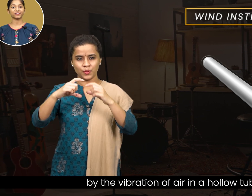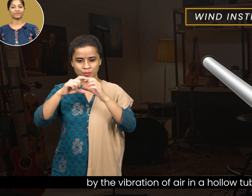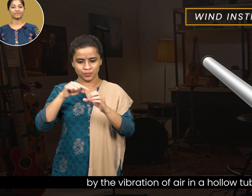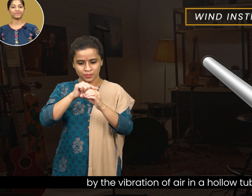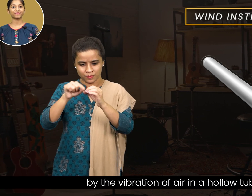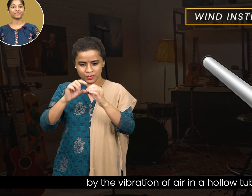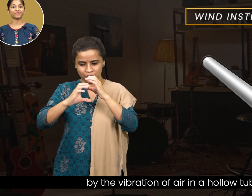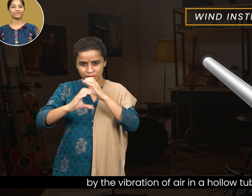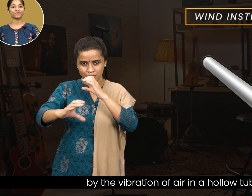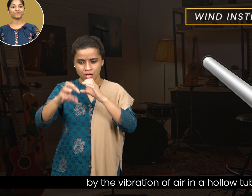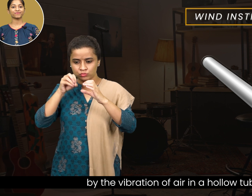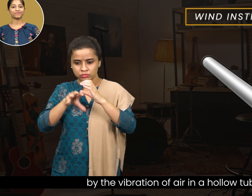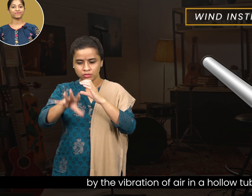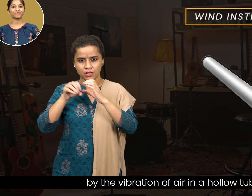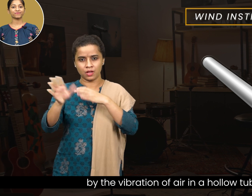tube.